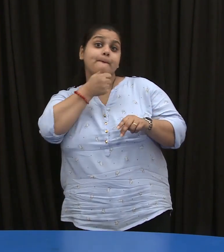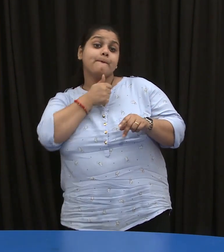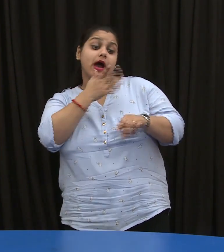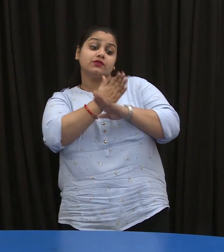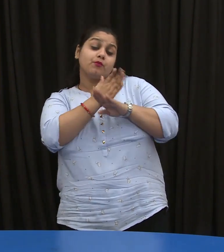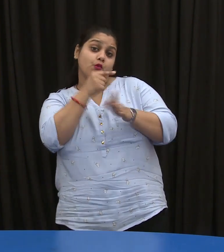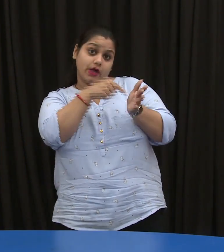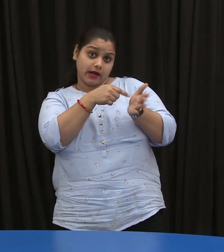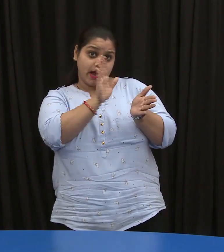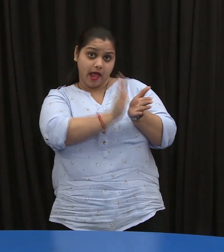protected,